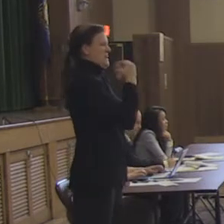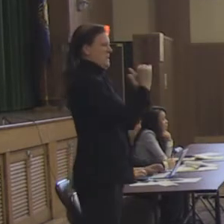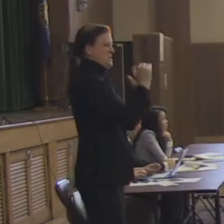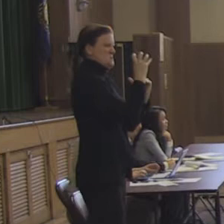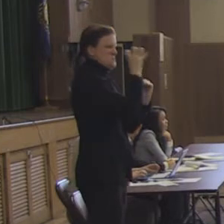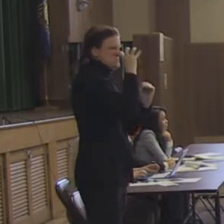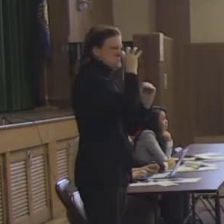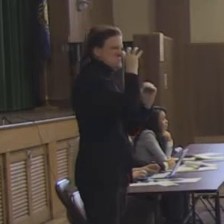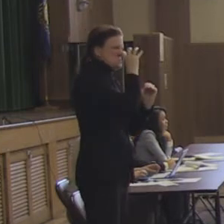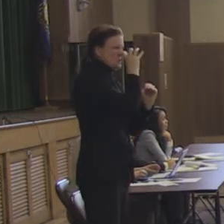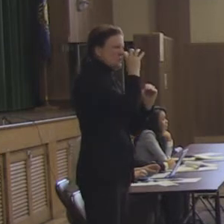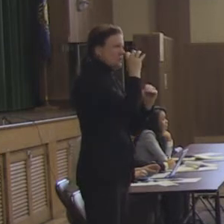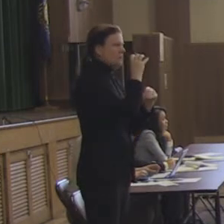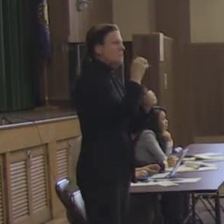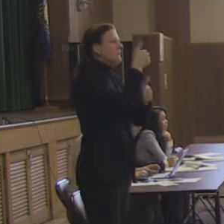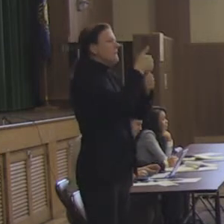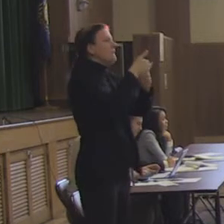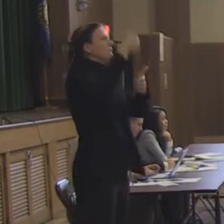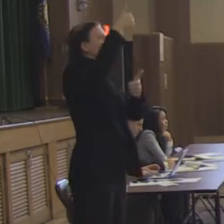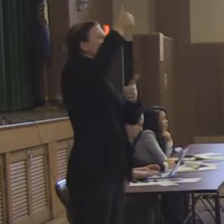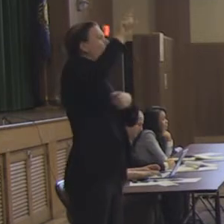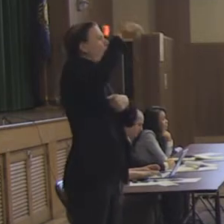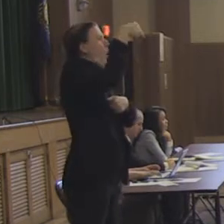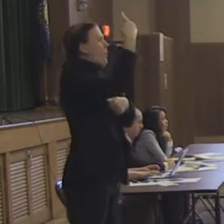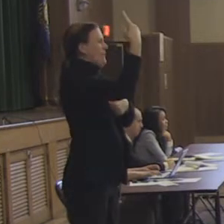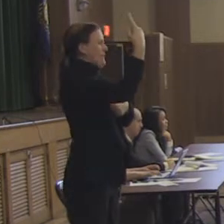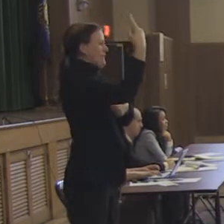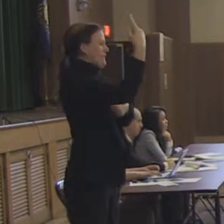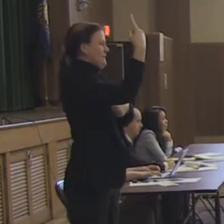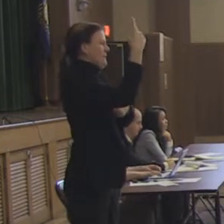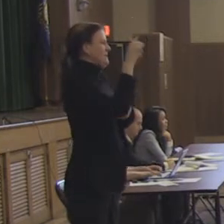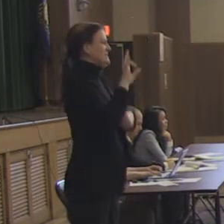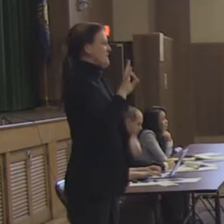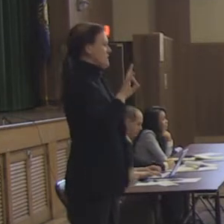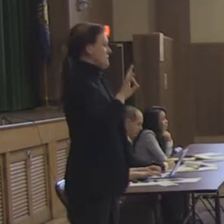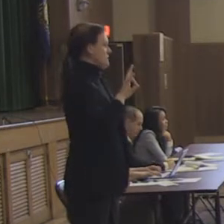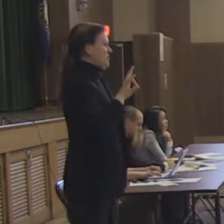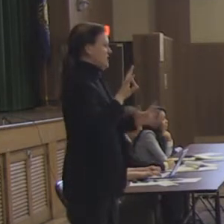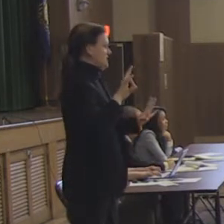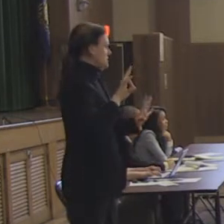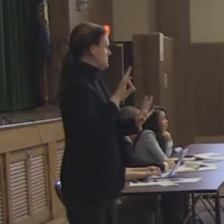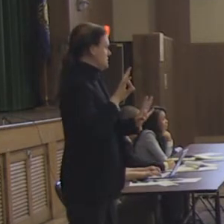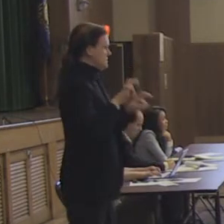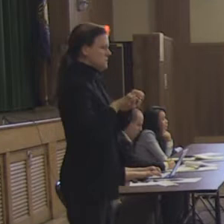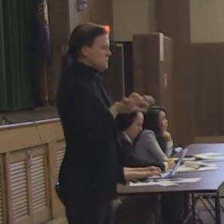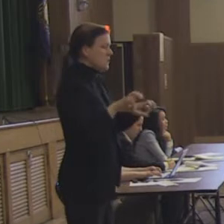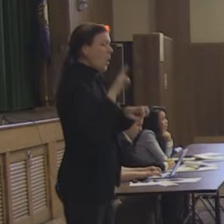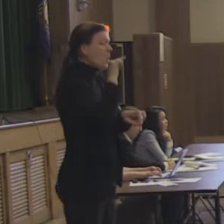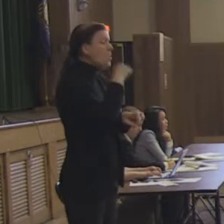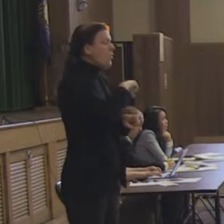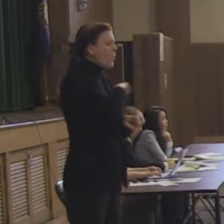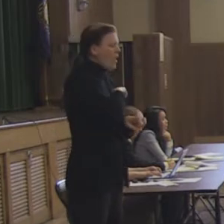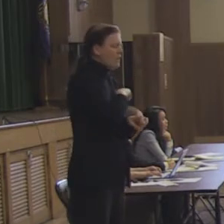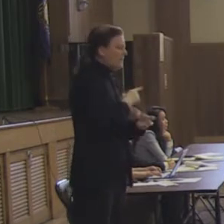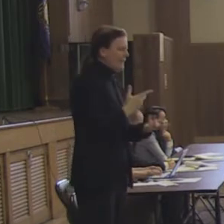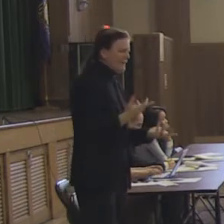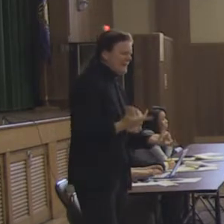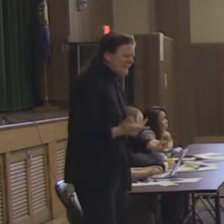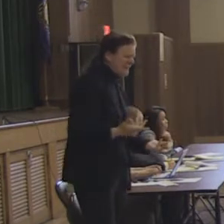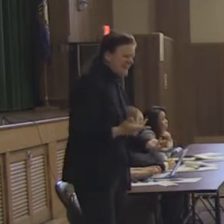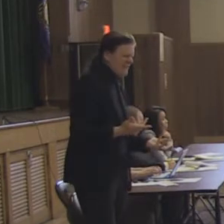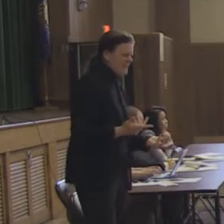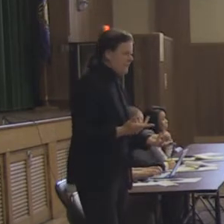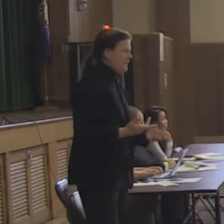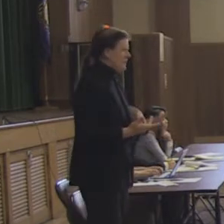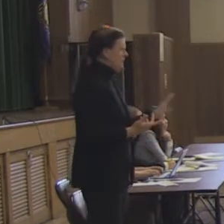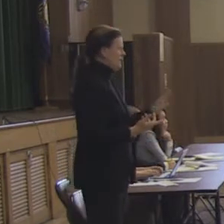much people in administrative positions. It was limited to 7. Looking at who would qualify for that, we were very